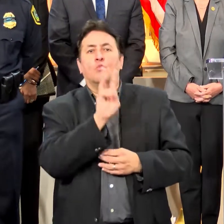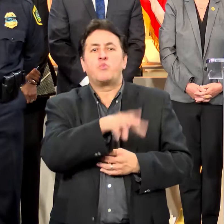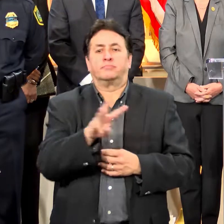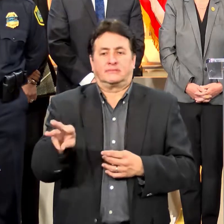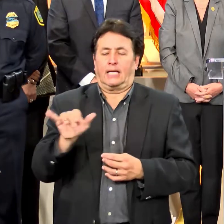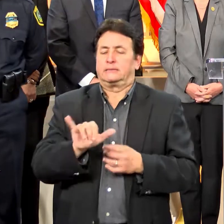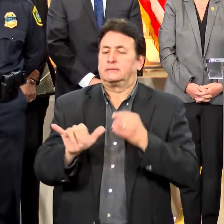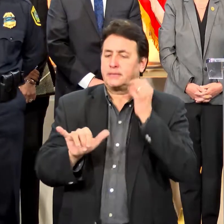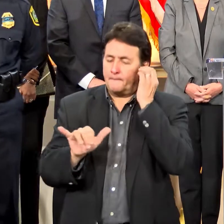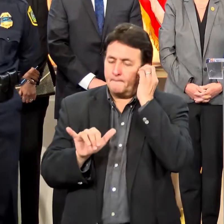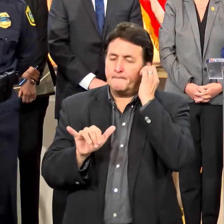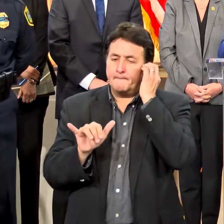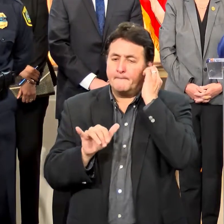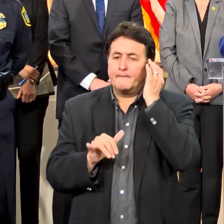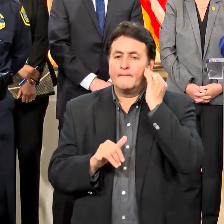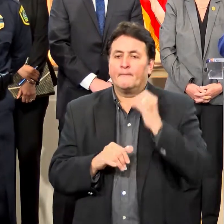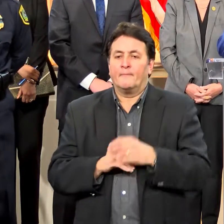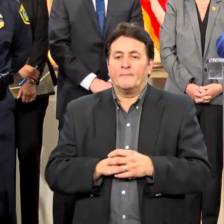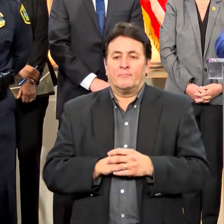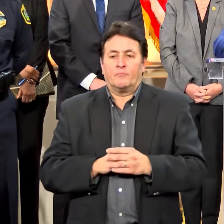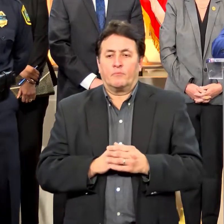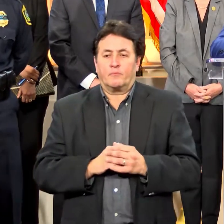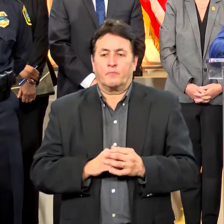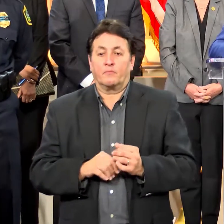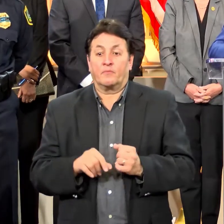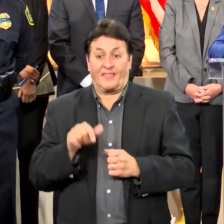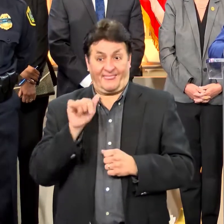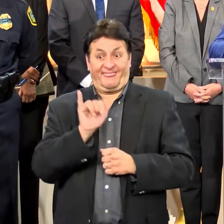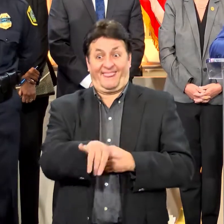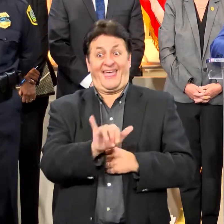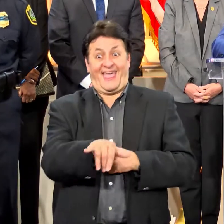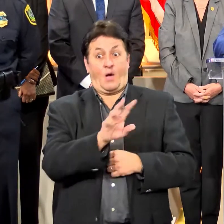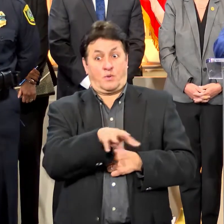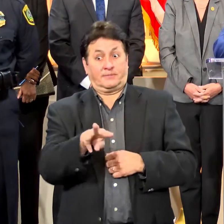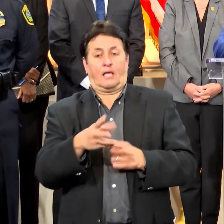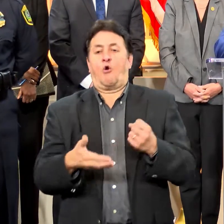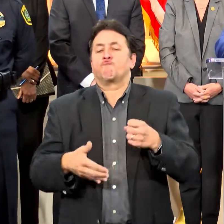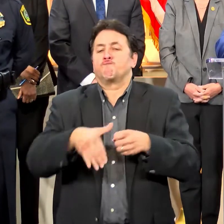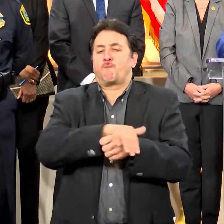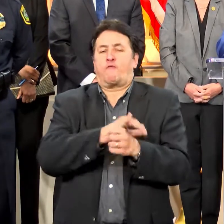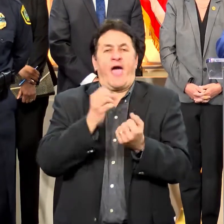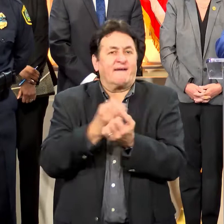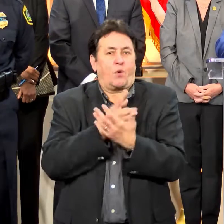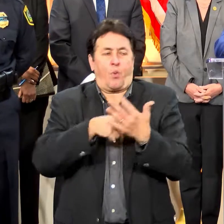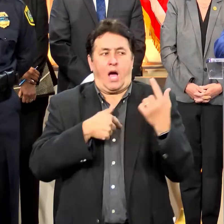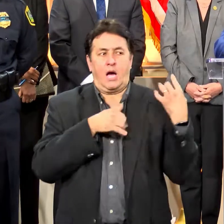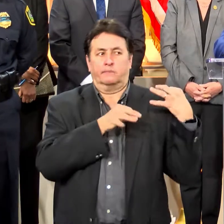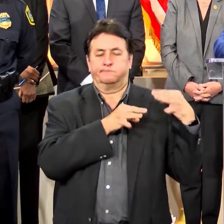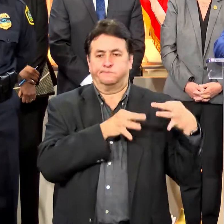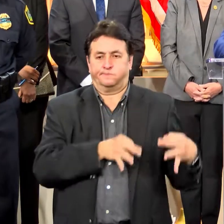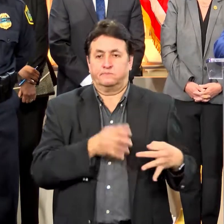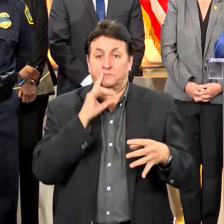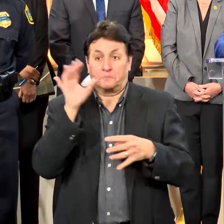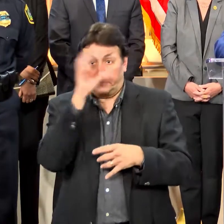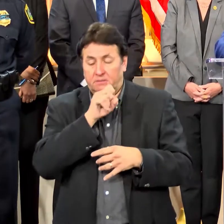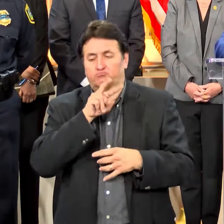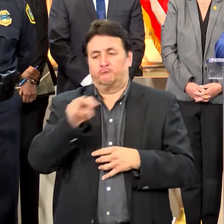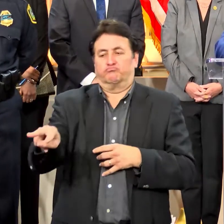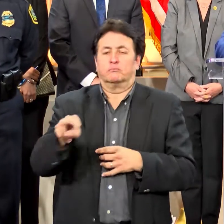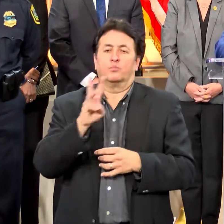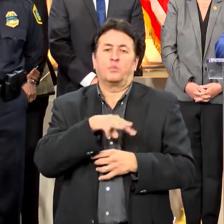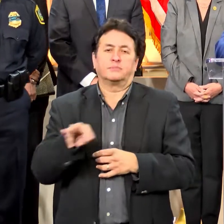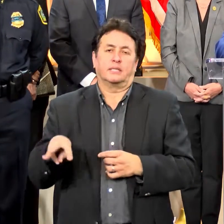cover all of the things that I will be laying out. There are no easy